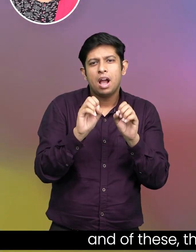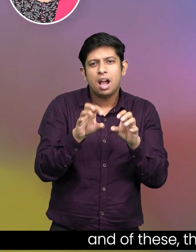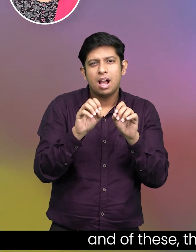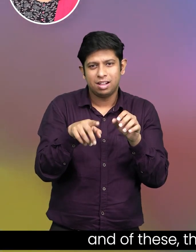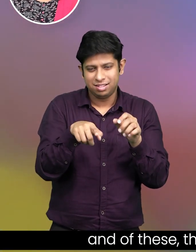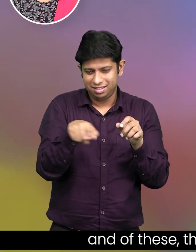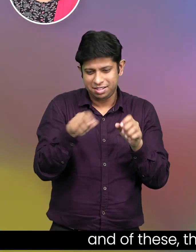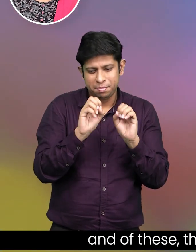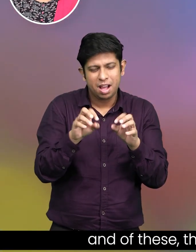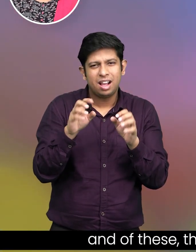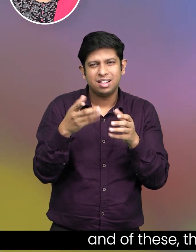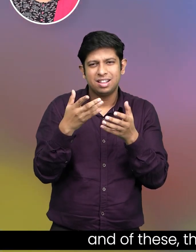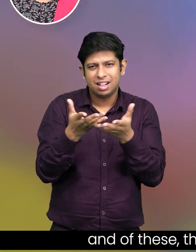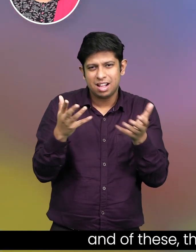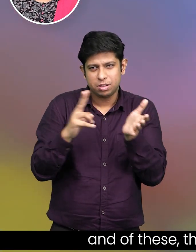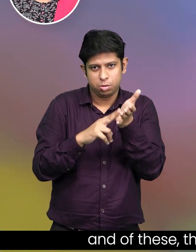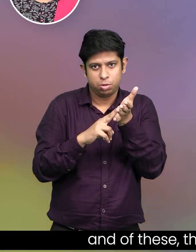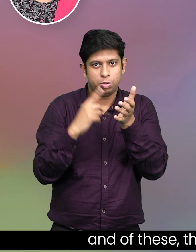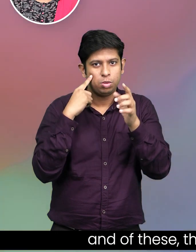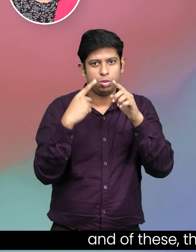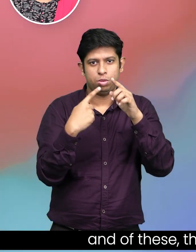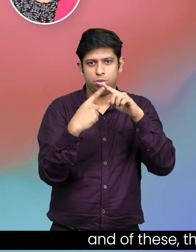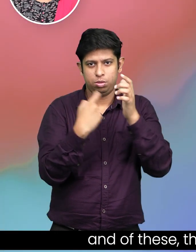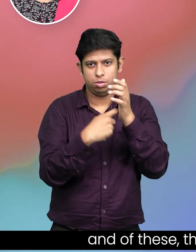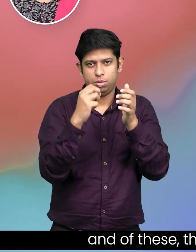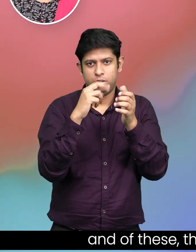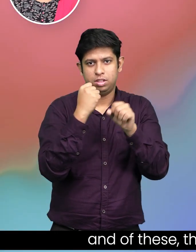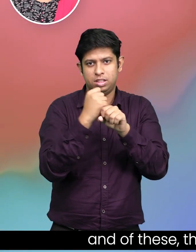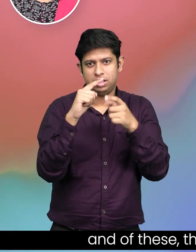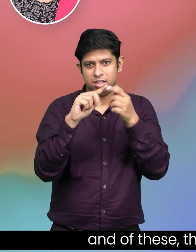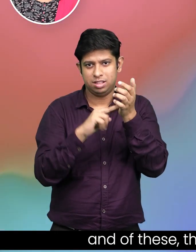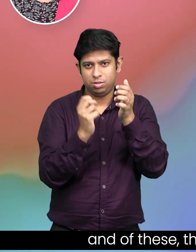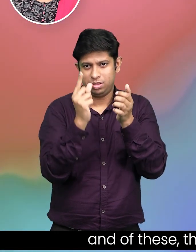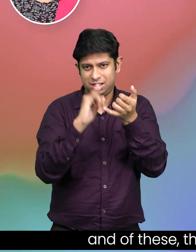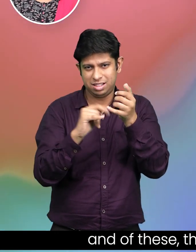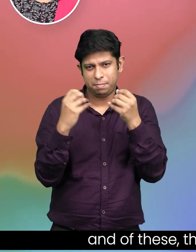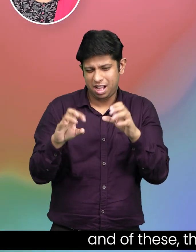these, the nitrogenous wastes are important.